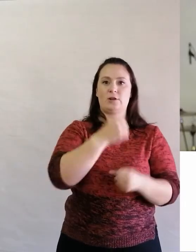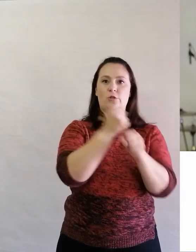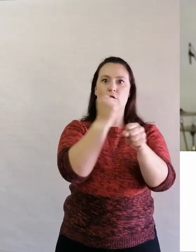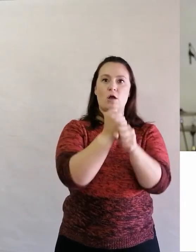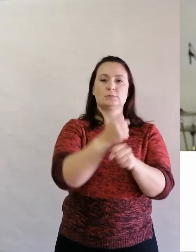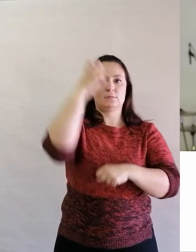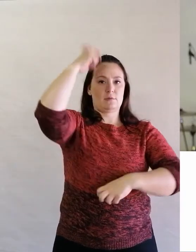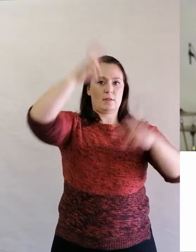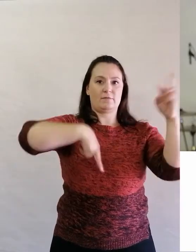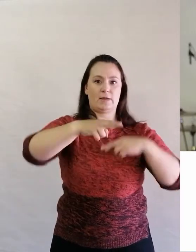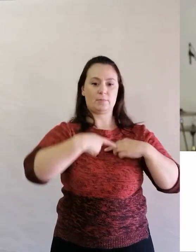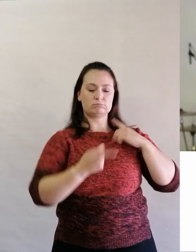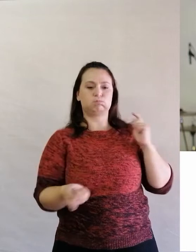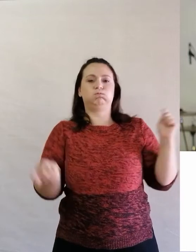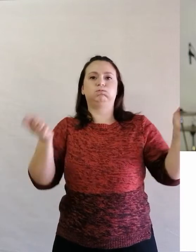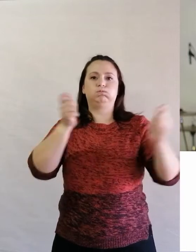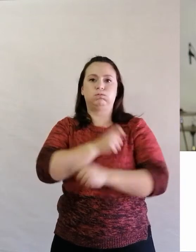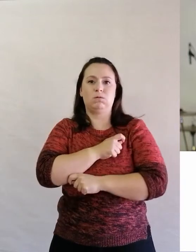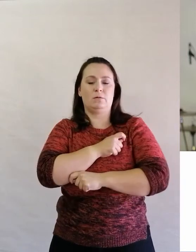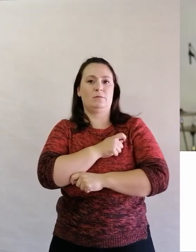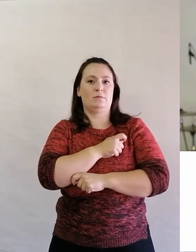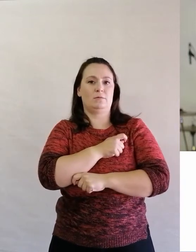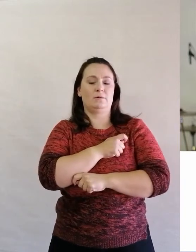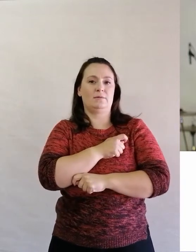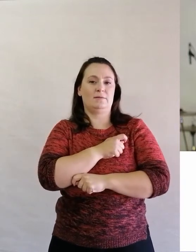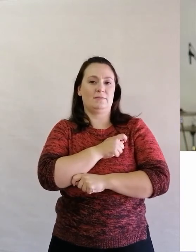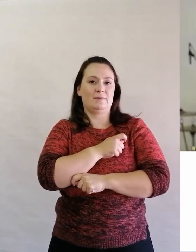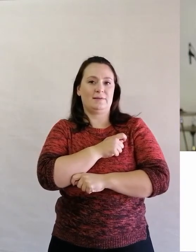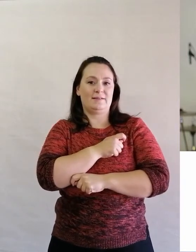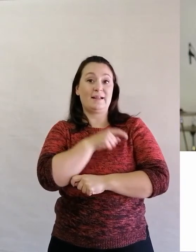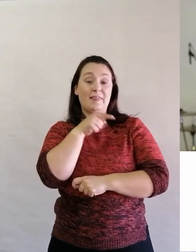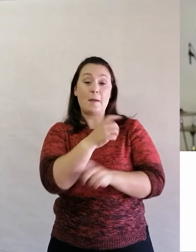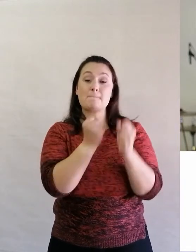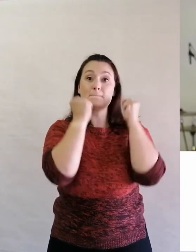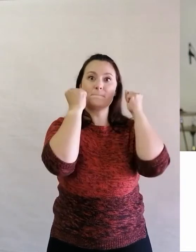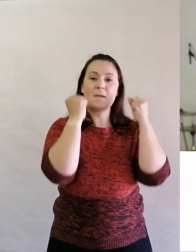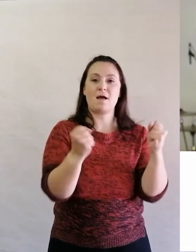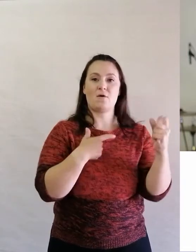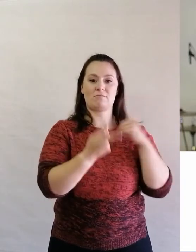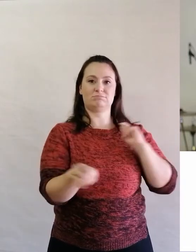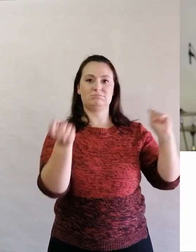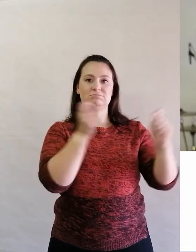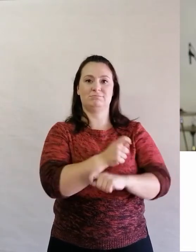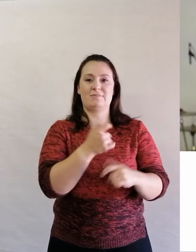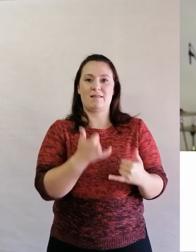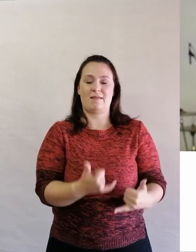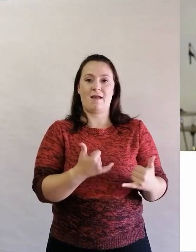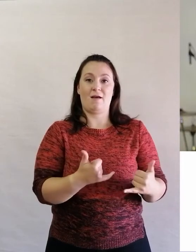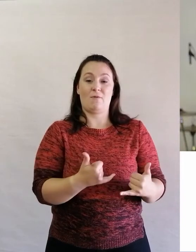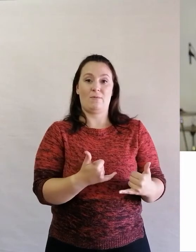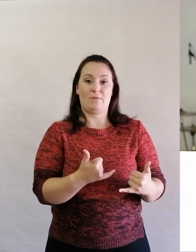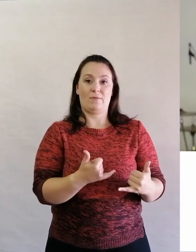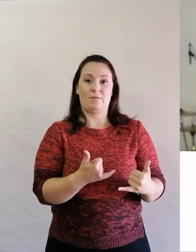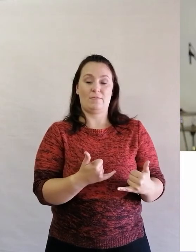has transformed me in a magnificent way. And this power of conversion is every one of